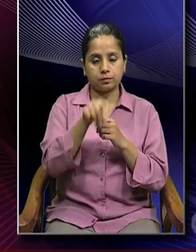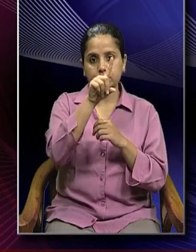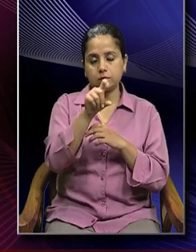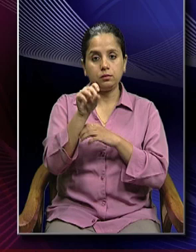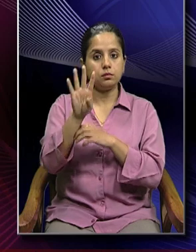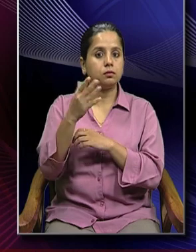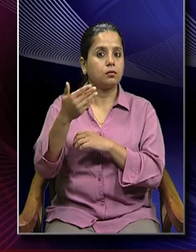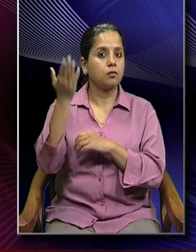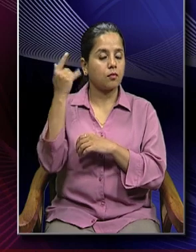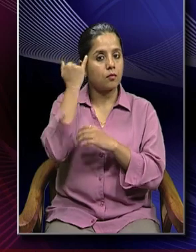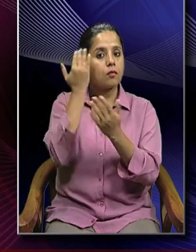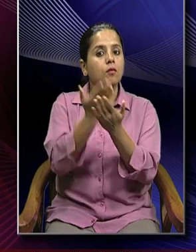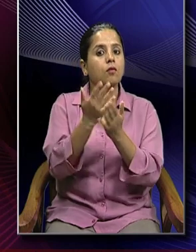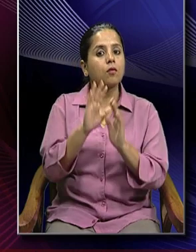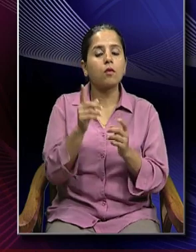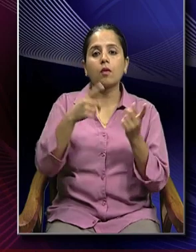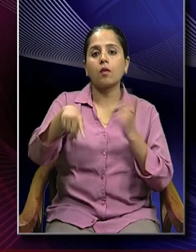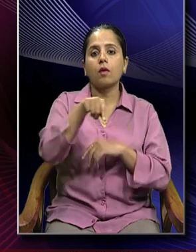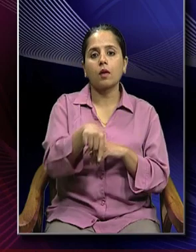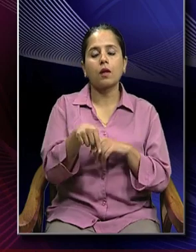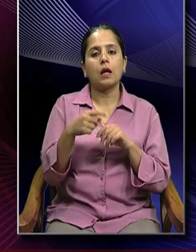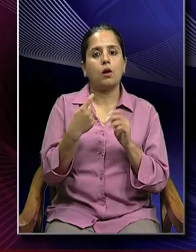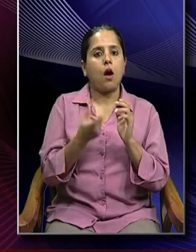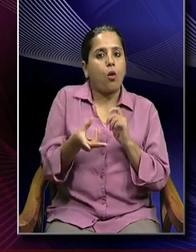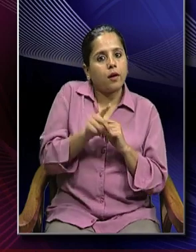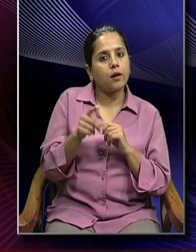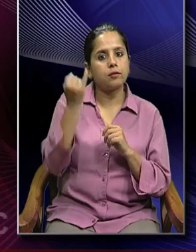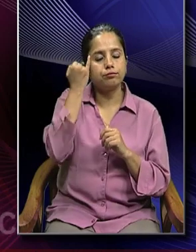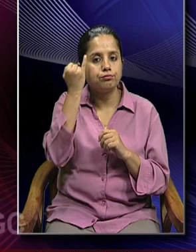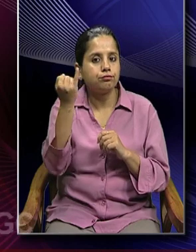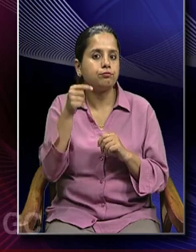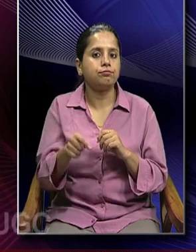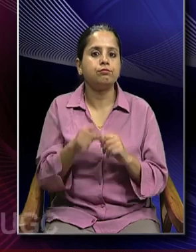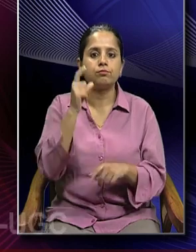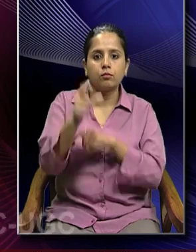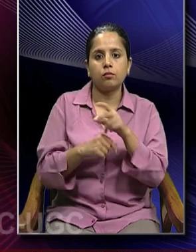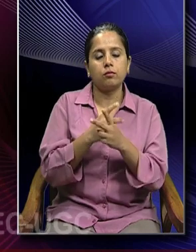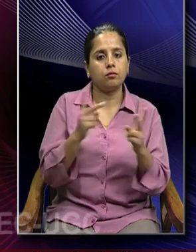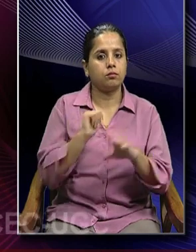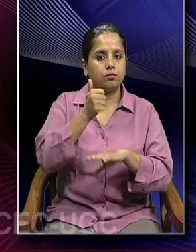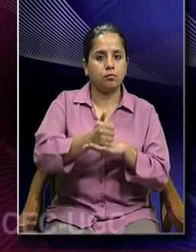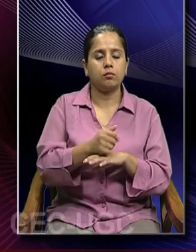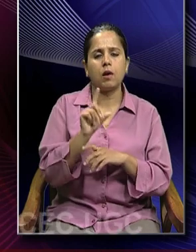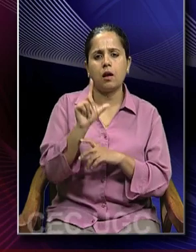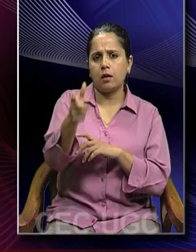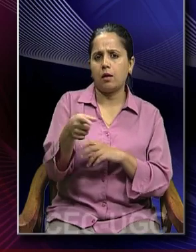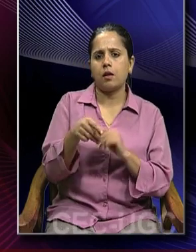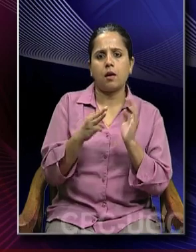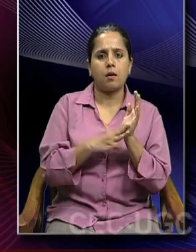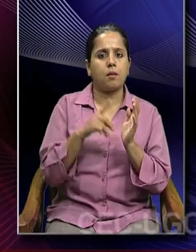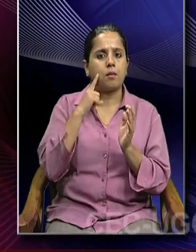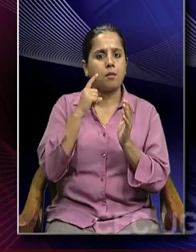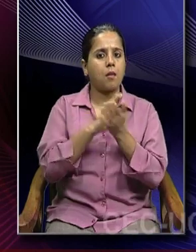1994 suggested the idea of reinventing the industry, and later on Michael Hammer